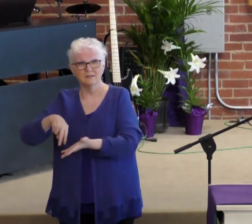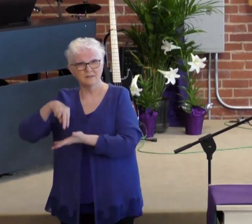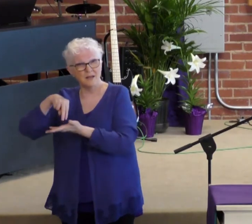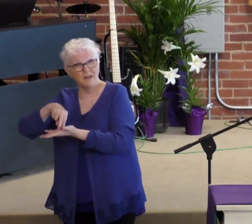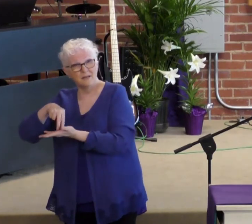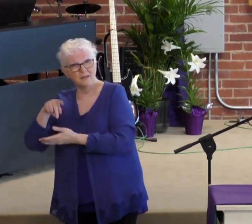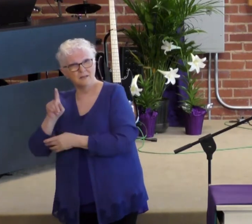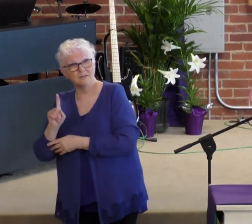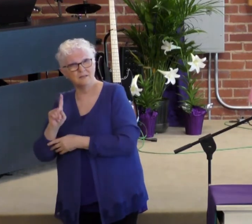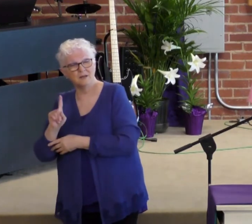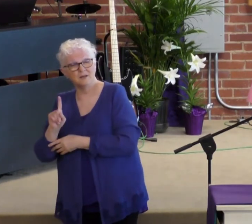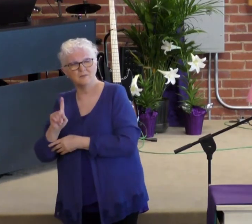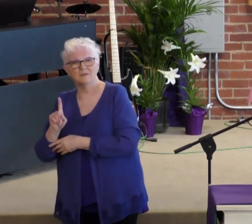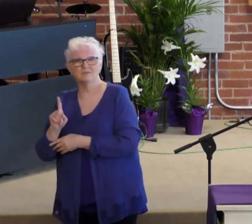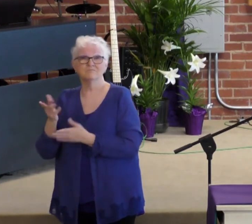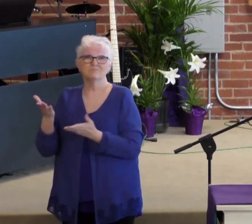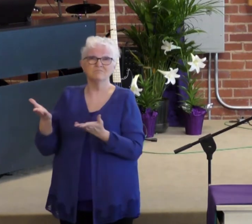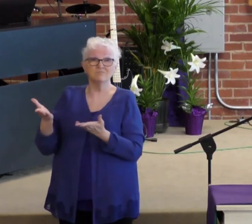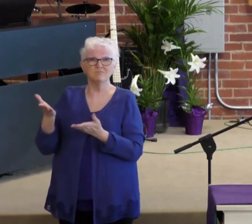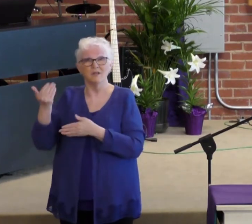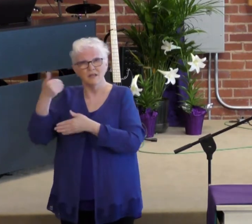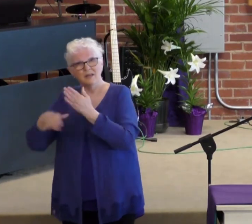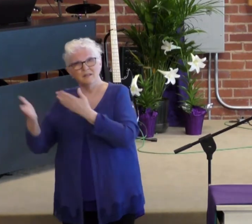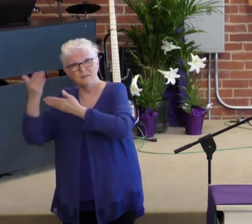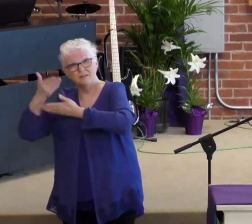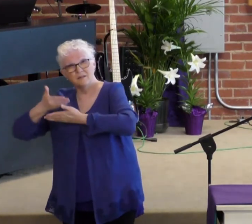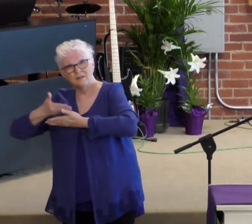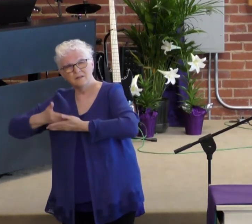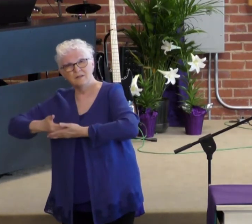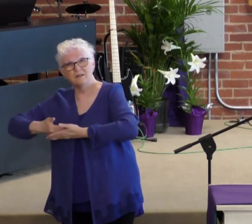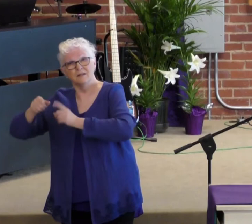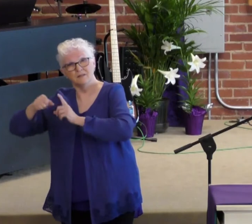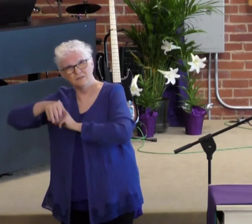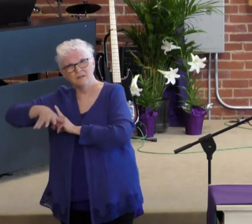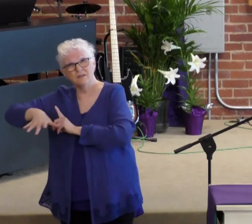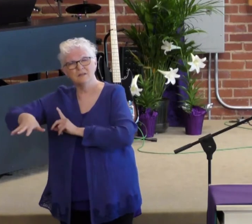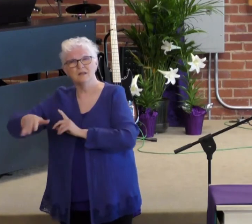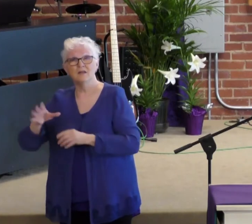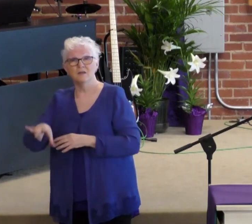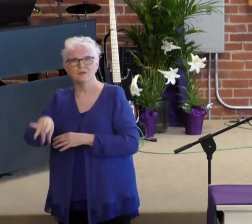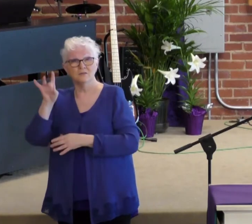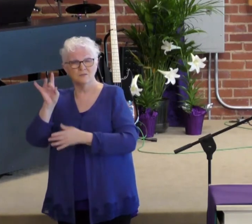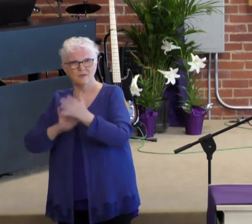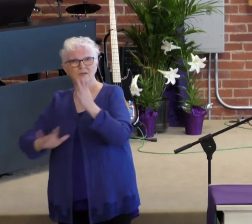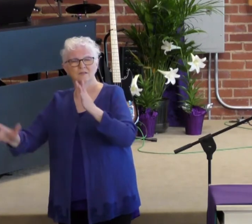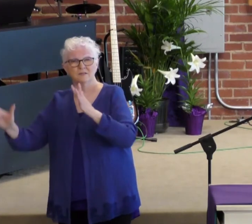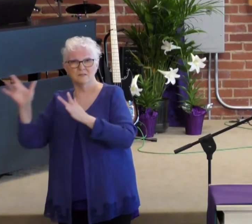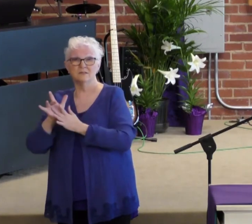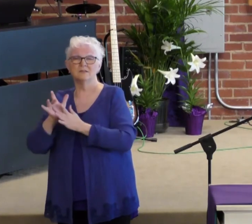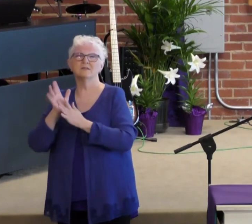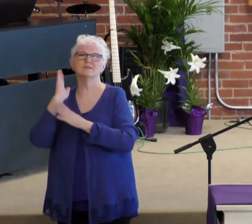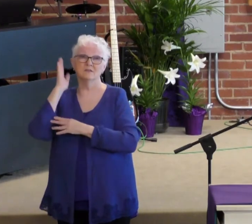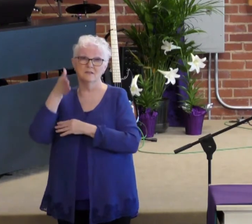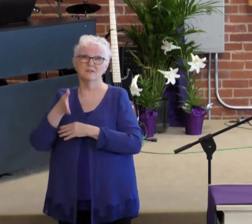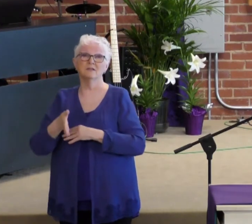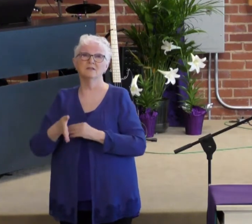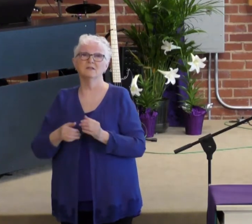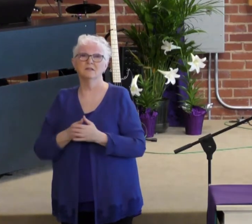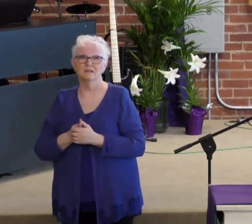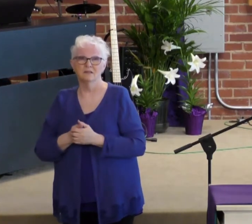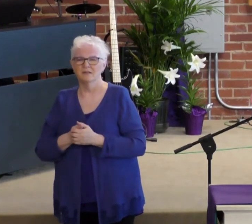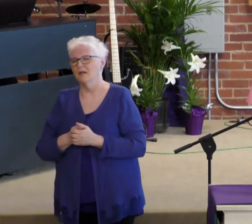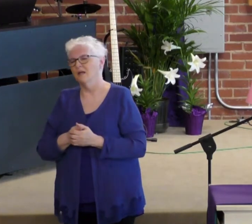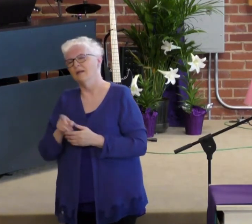Standing somewhere in the shadows, you will find him. He's